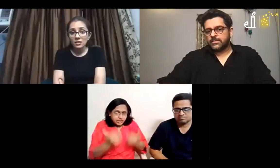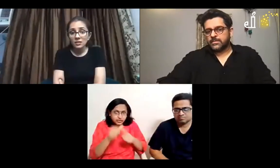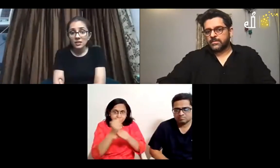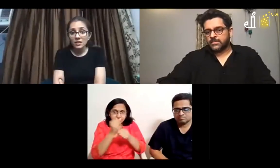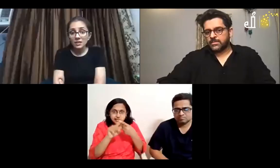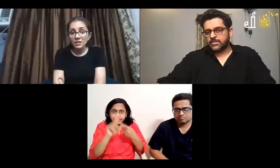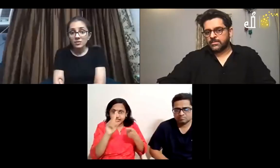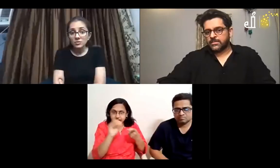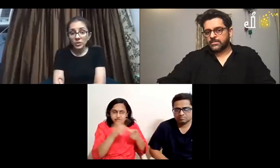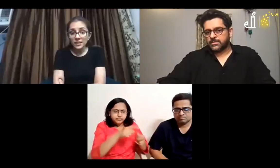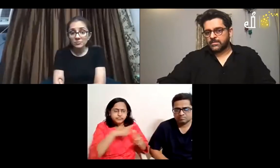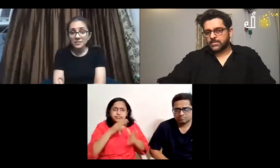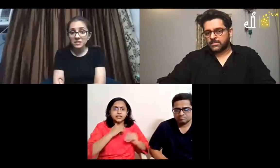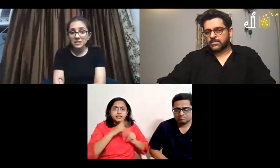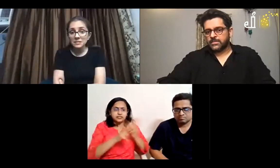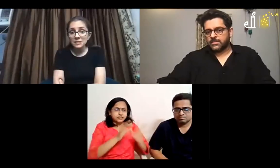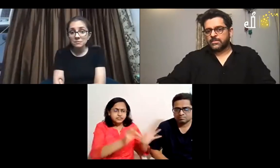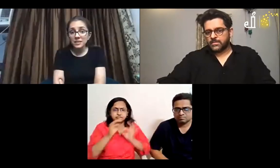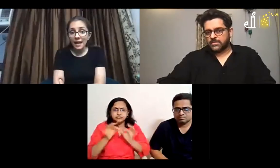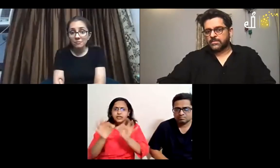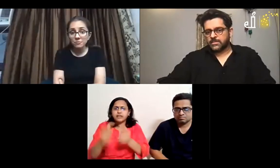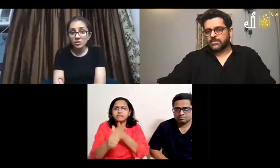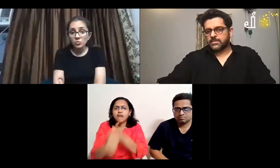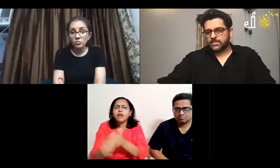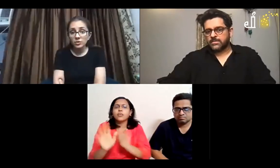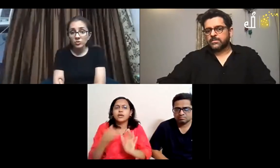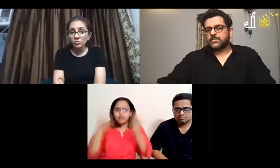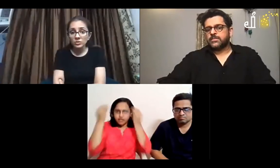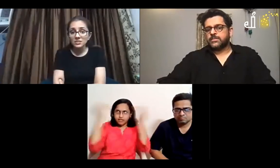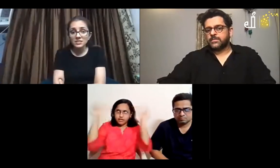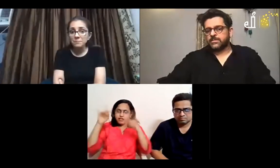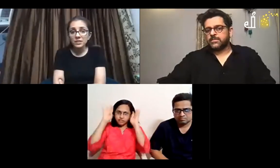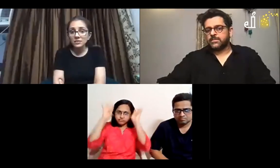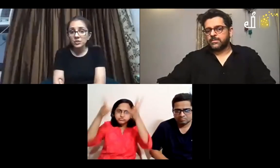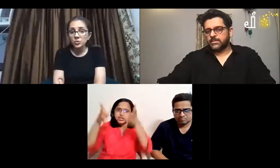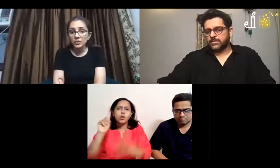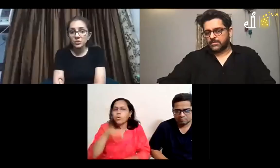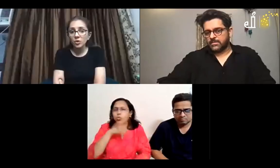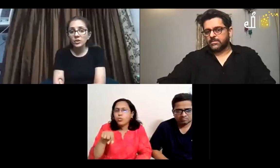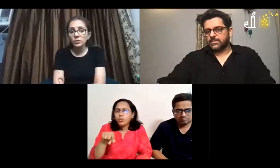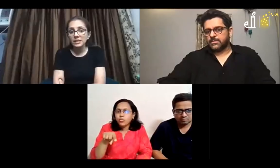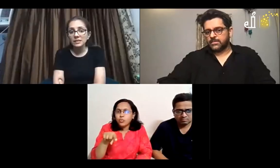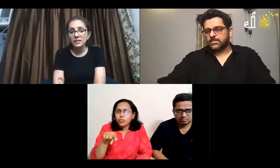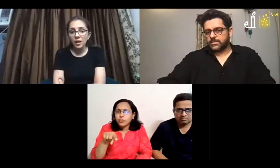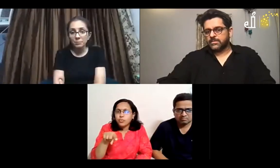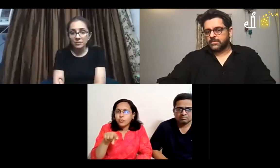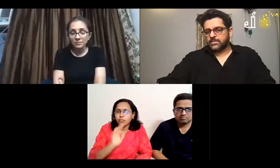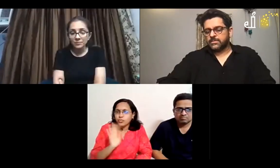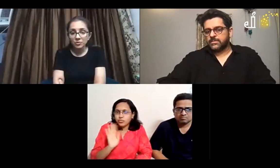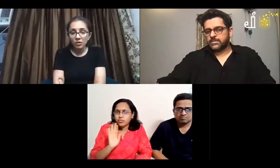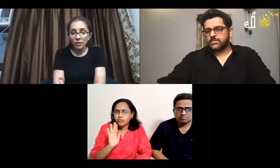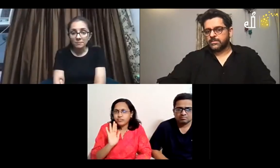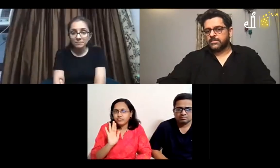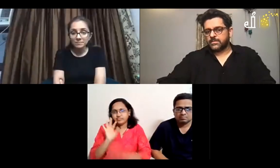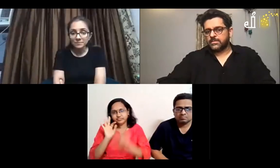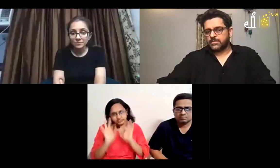And what experiences that we have, it's the same thing that we're doing, we're not doing anything up for